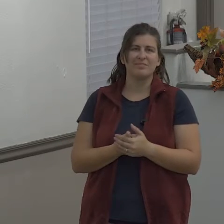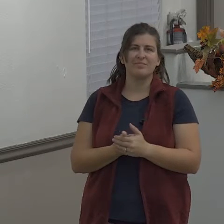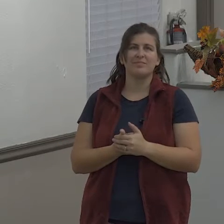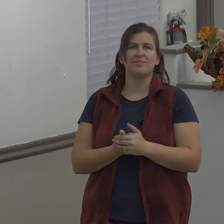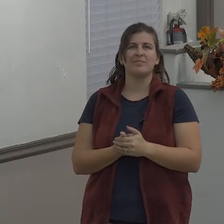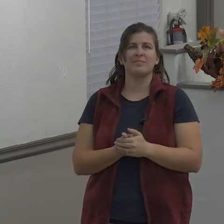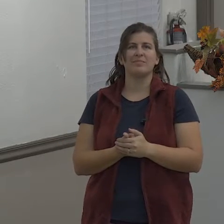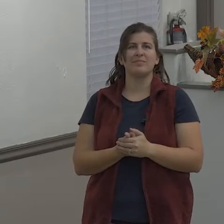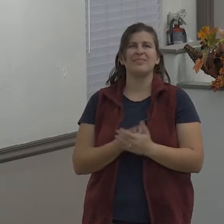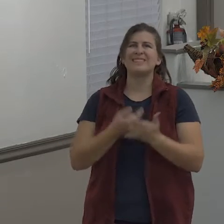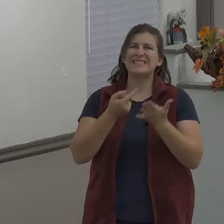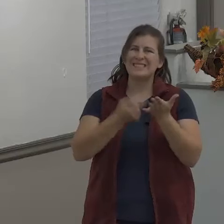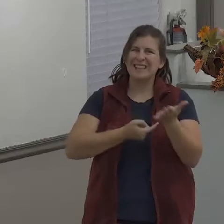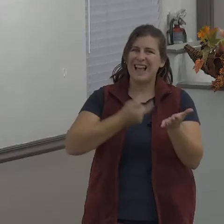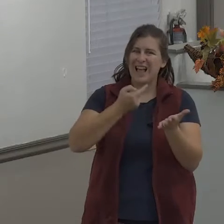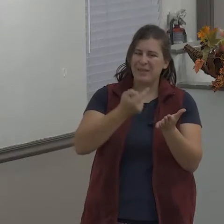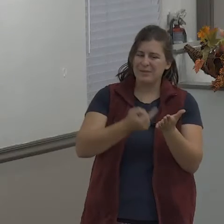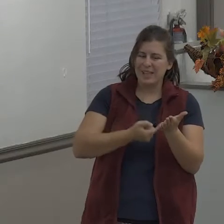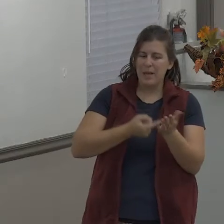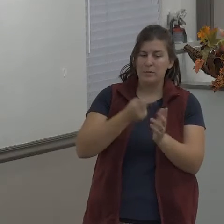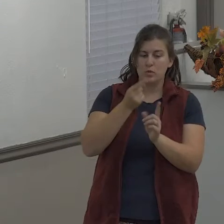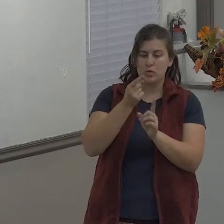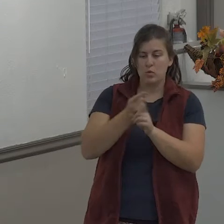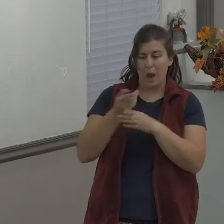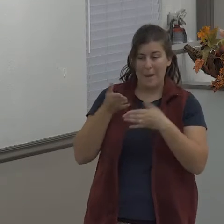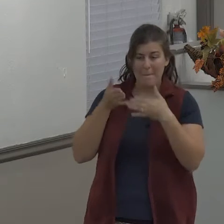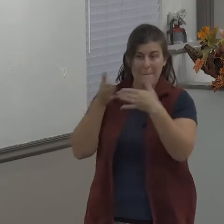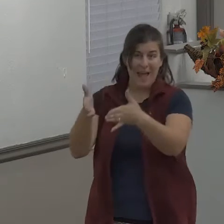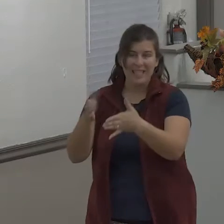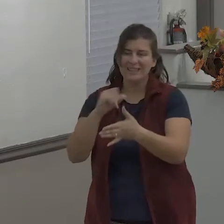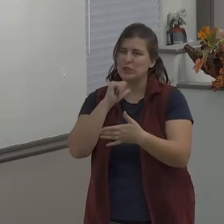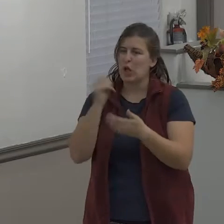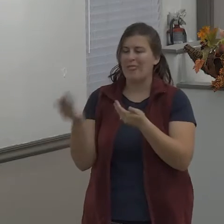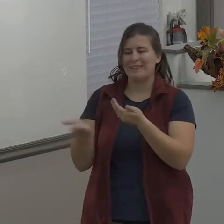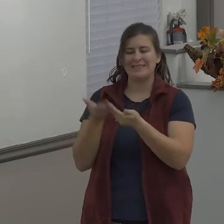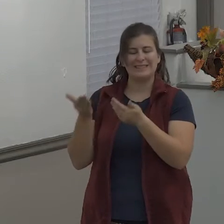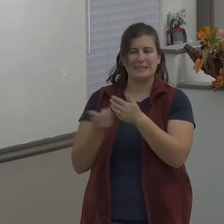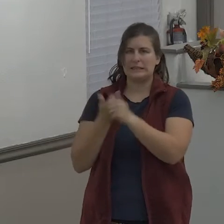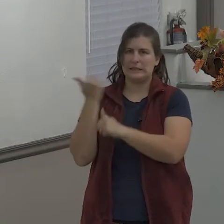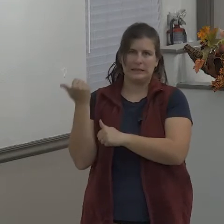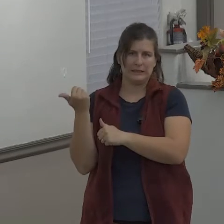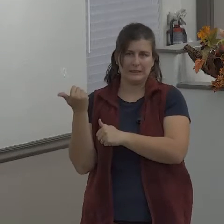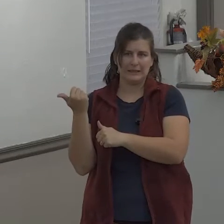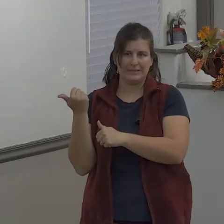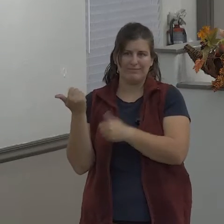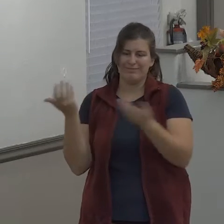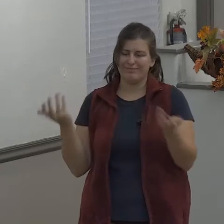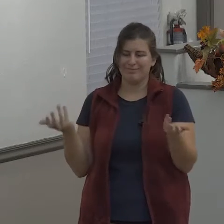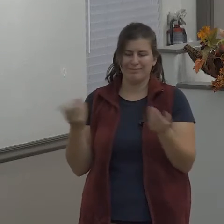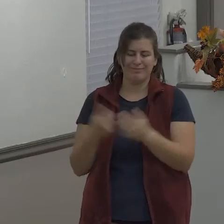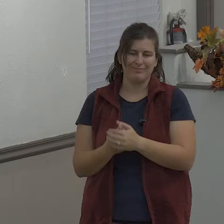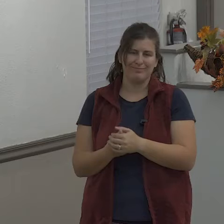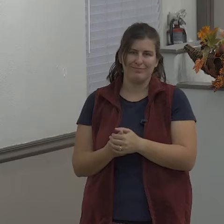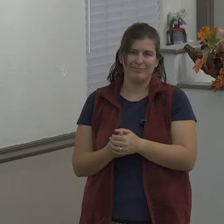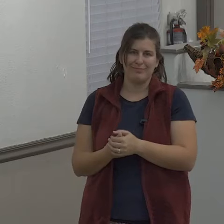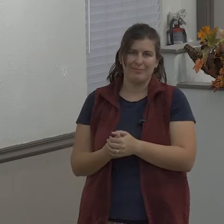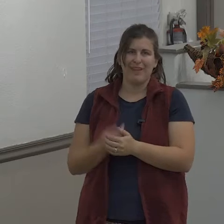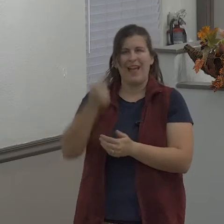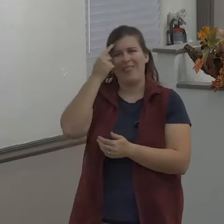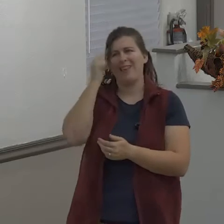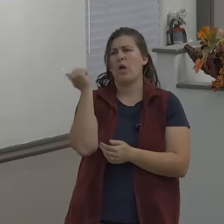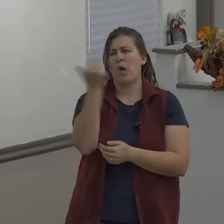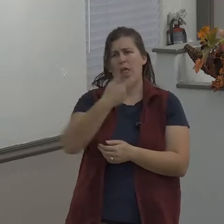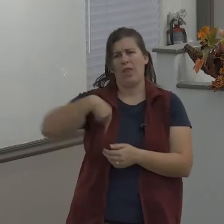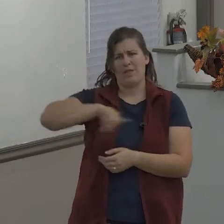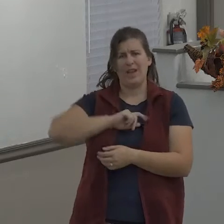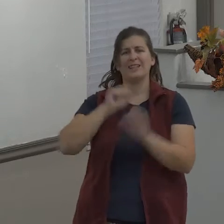know, sometimes the right path is not the easiest path. It's not the easiest one to go on. I